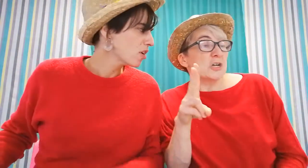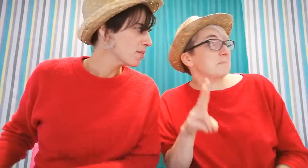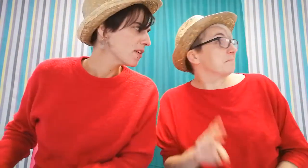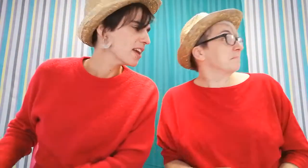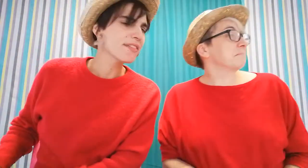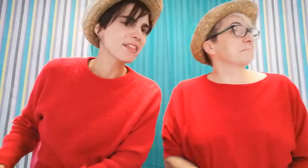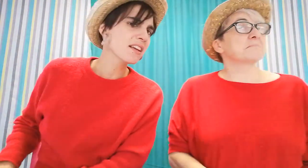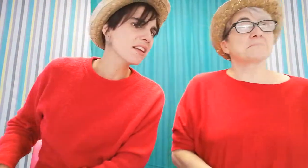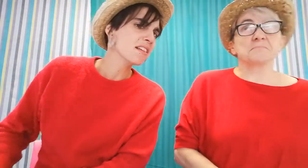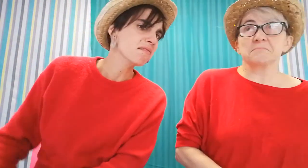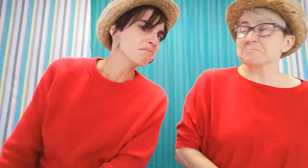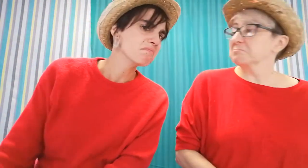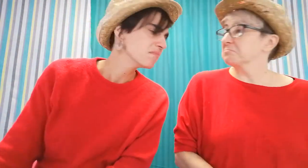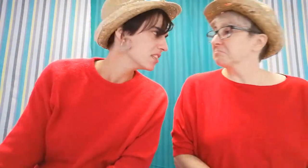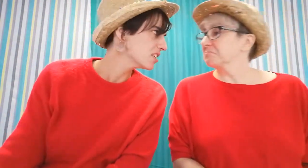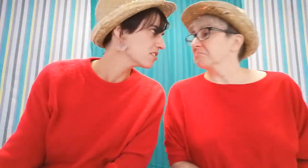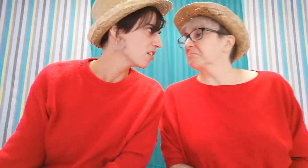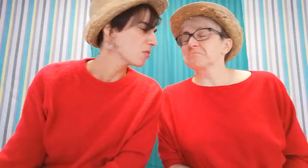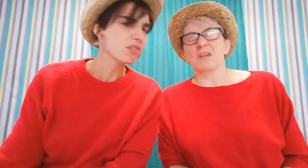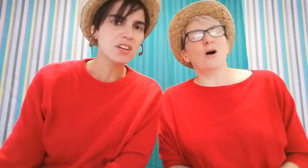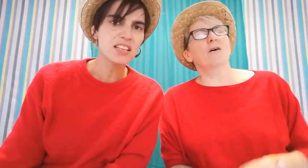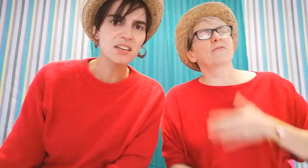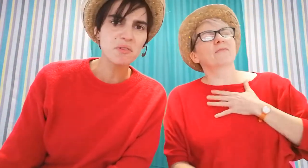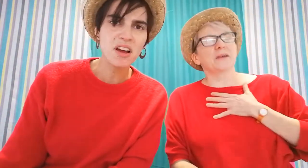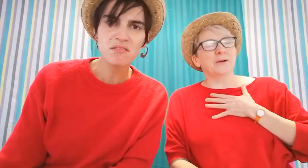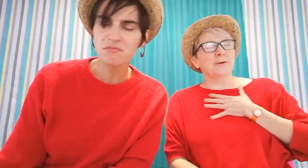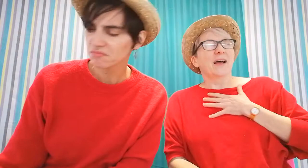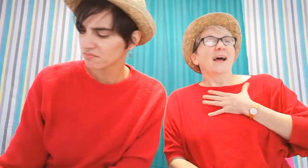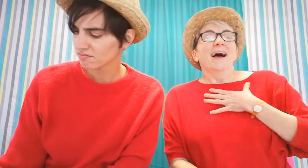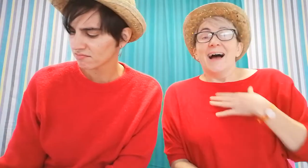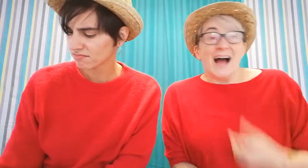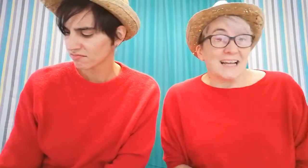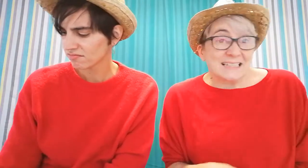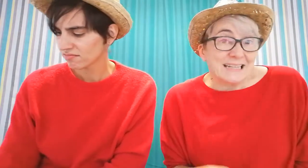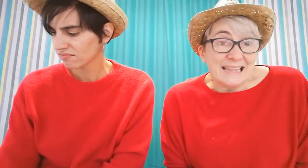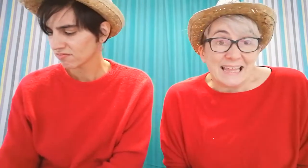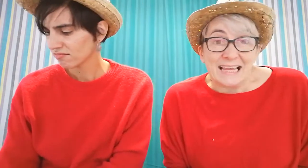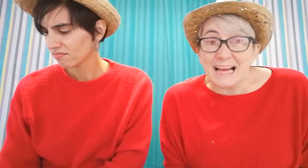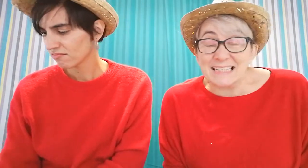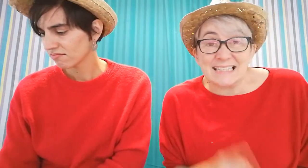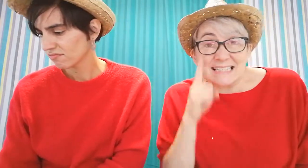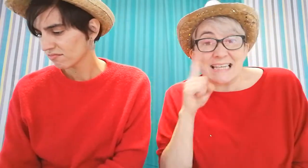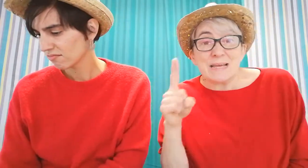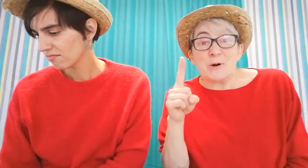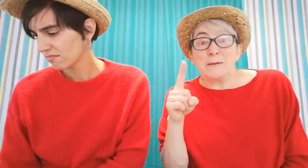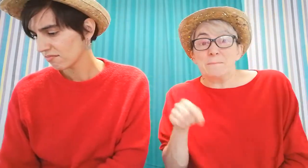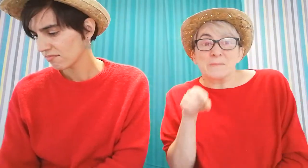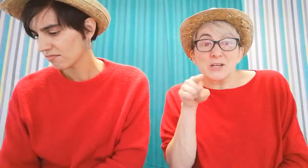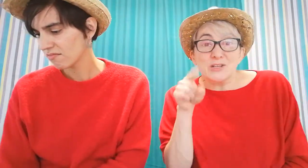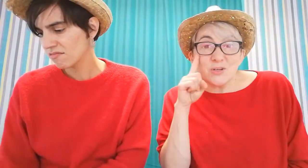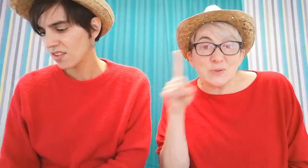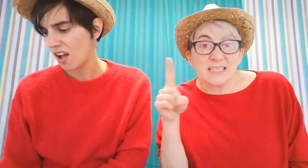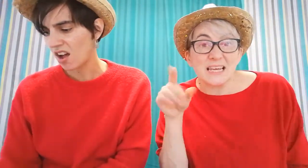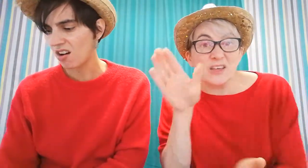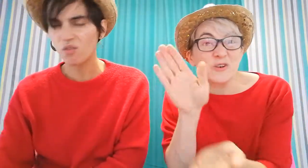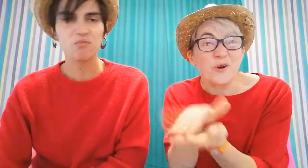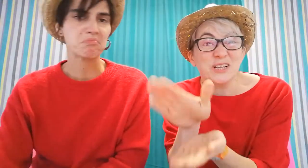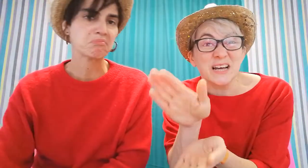Don't worry, Molly, I've seen. There's not crocodiles around. I didn't think I could see one. Can you see the